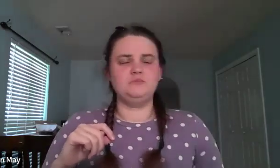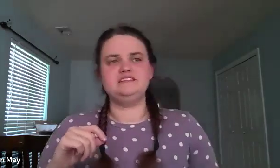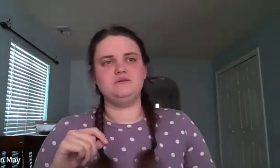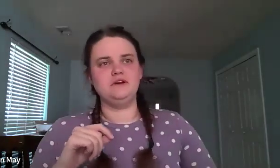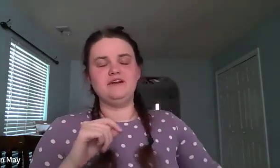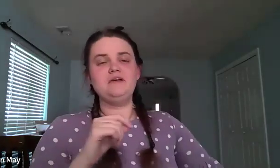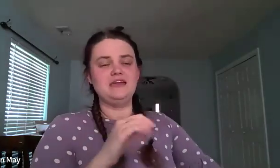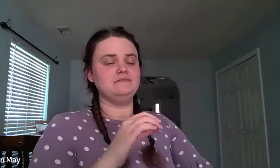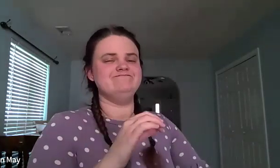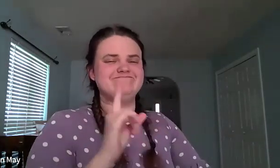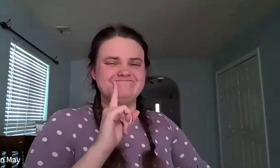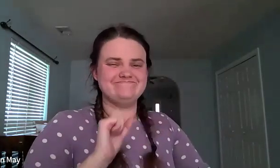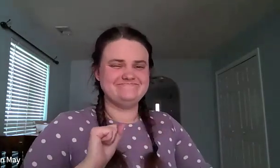Please don't bark. Okay.